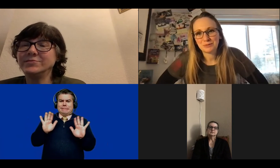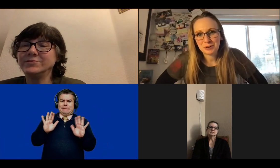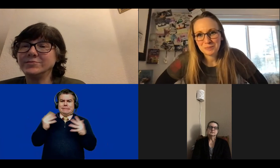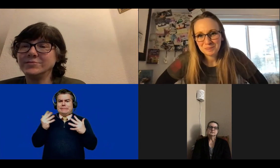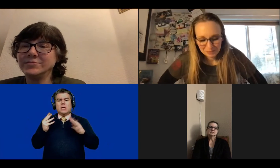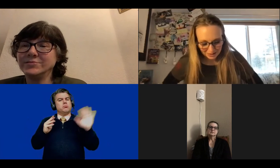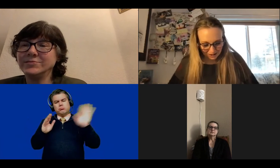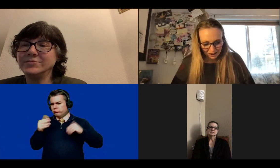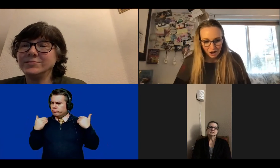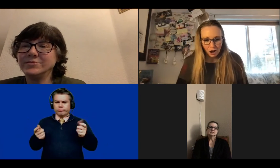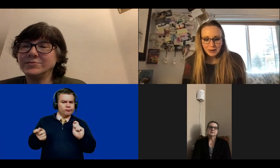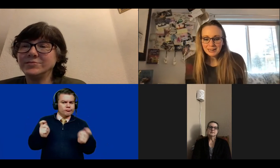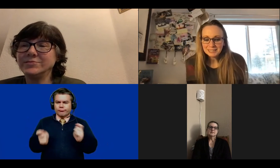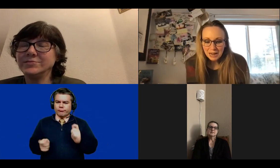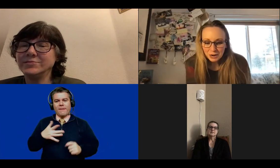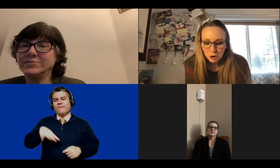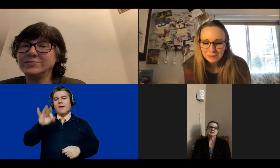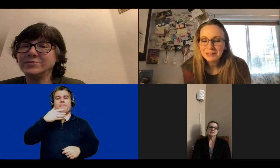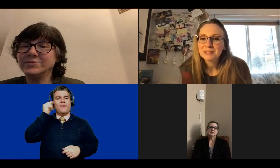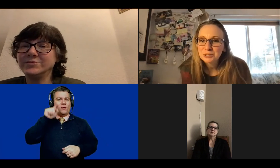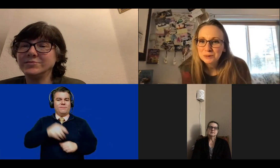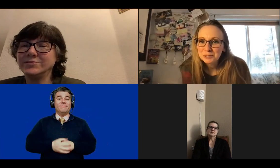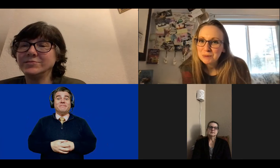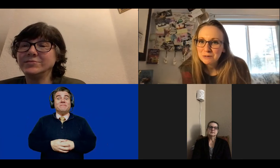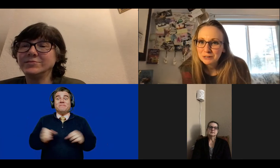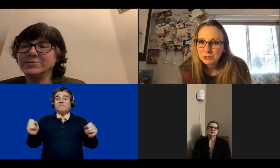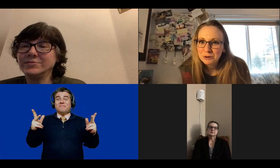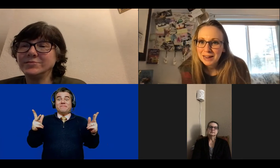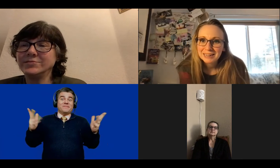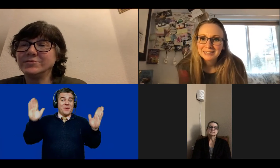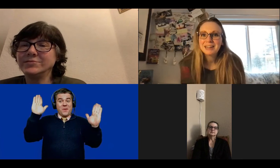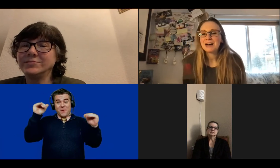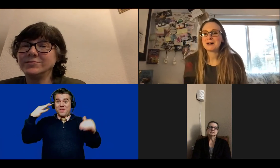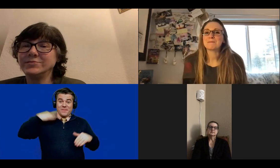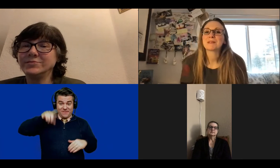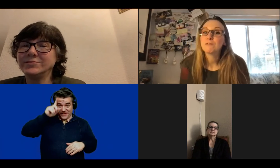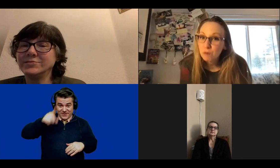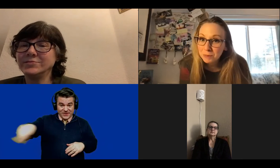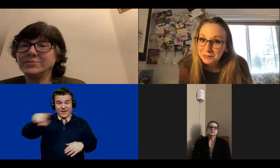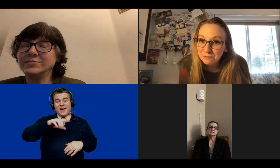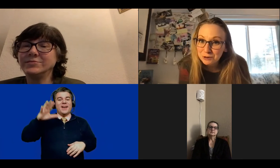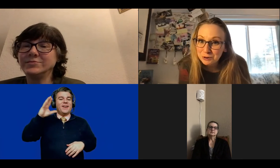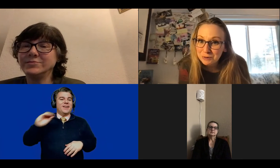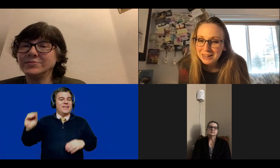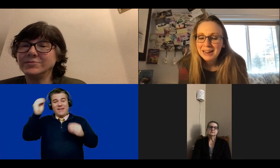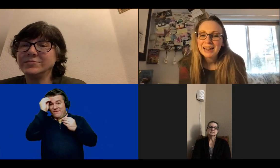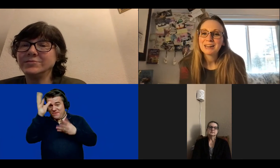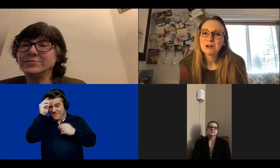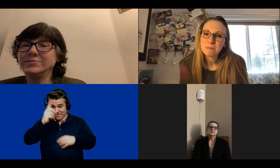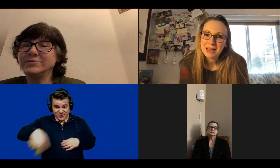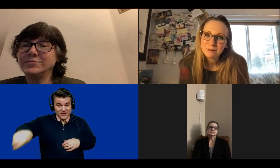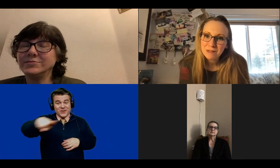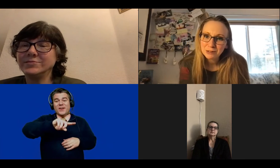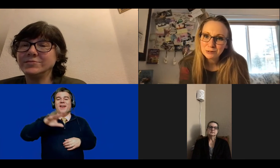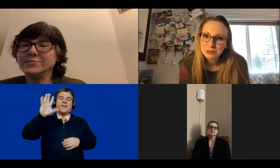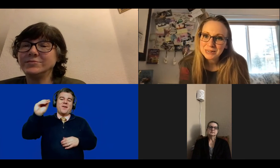works best for you. All right, guys, I hope that this was beneficial and informative for you. And I